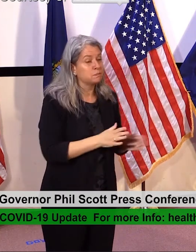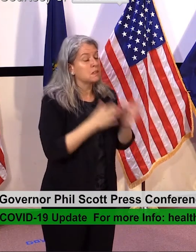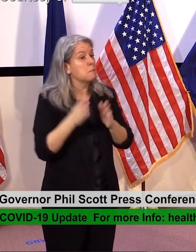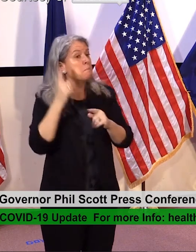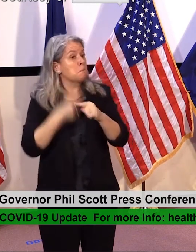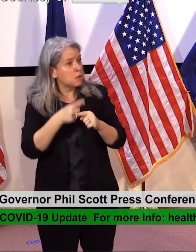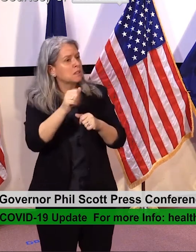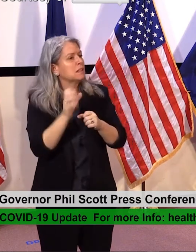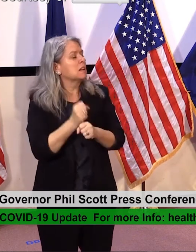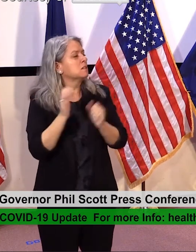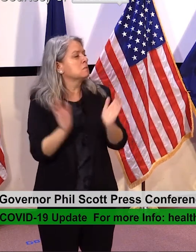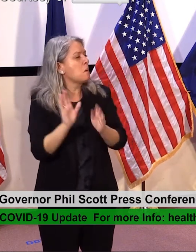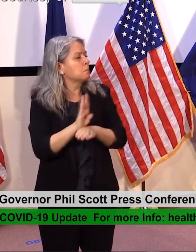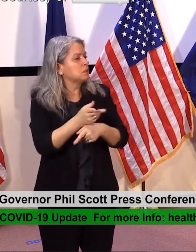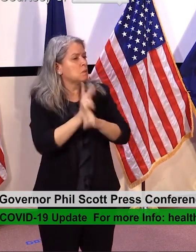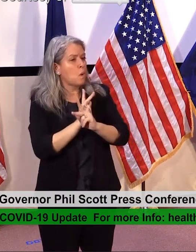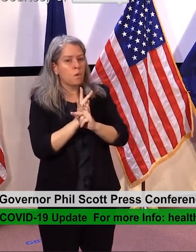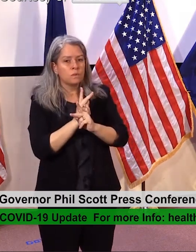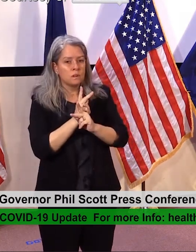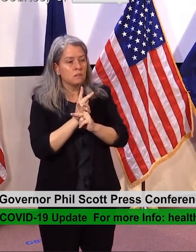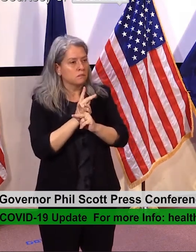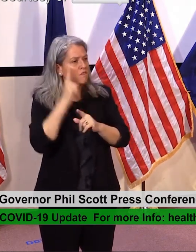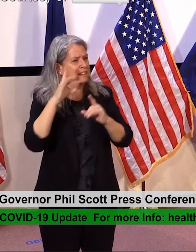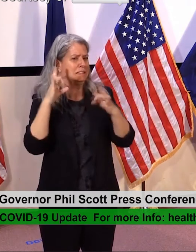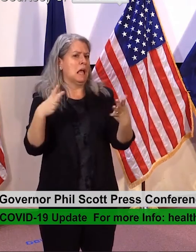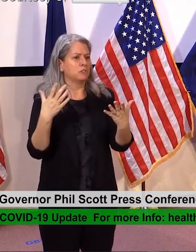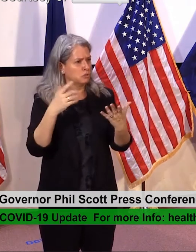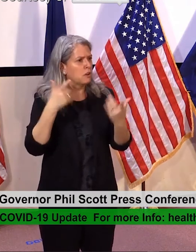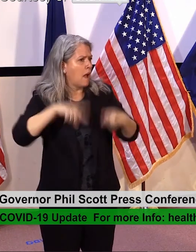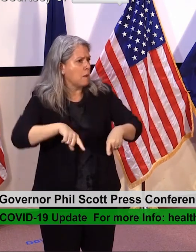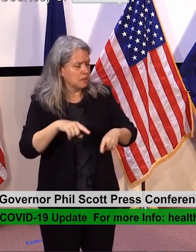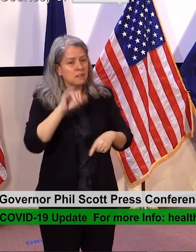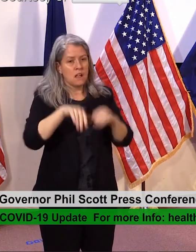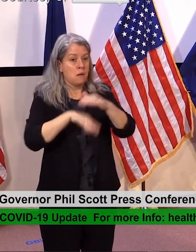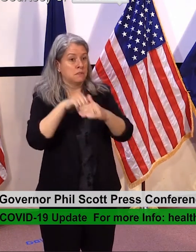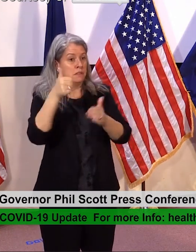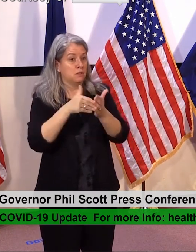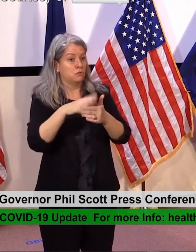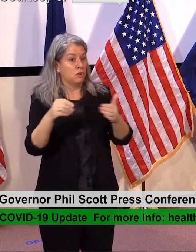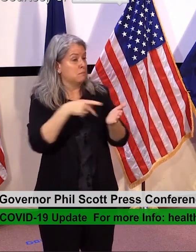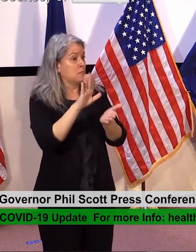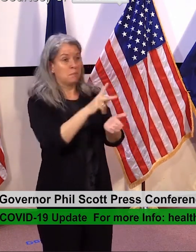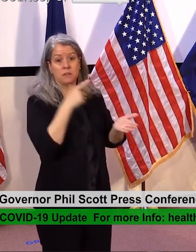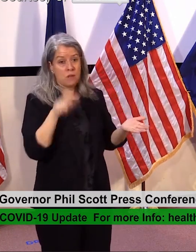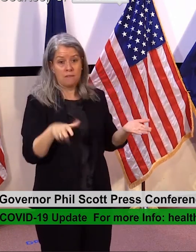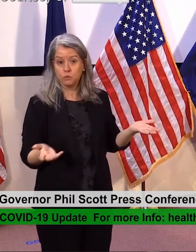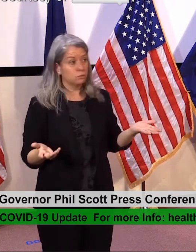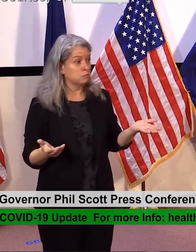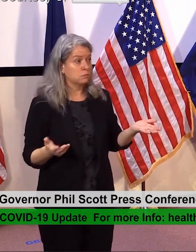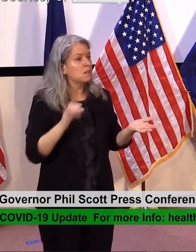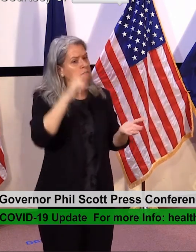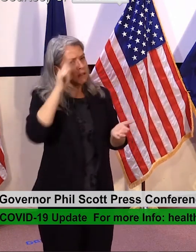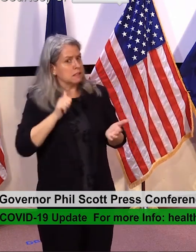a grant for up to $10,000, which will not need to be repaid. This is also available to